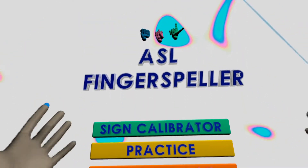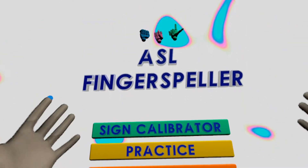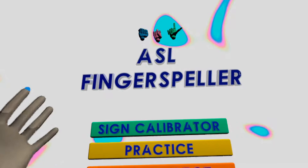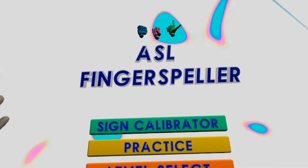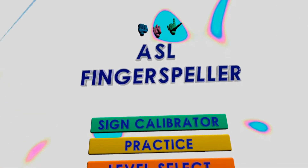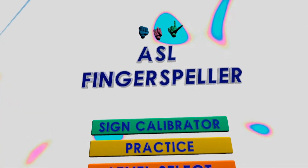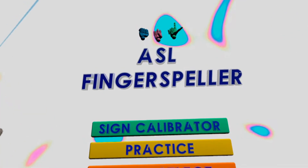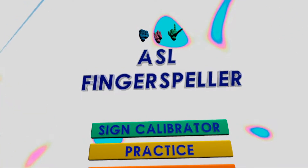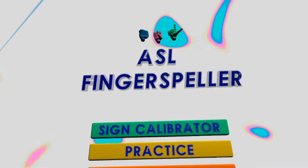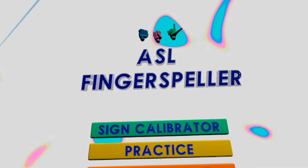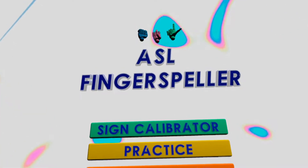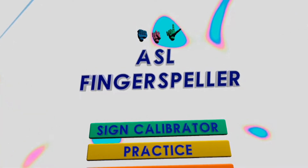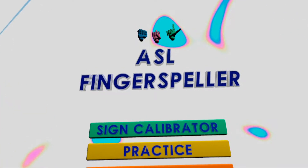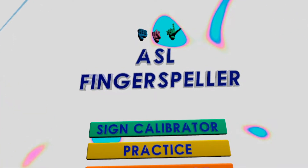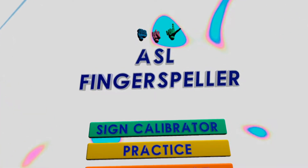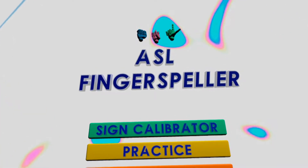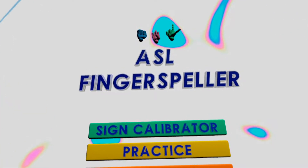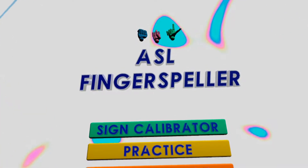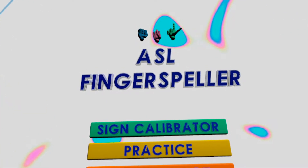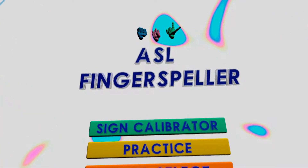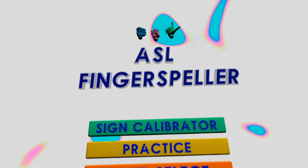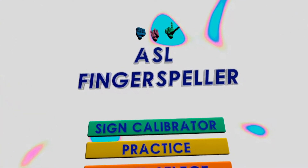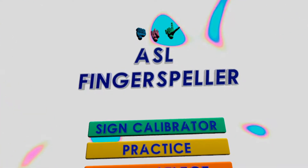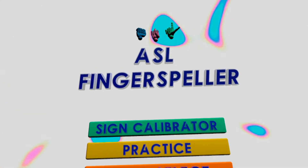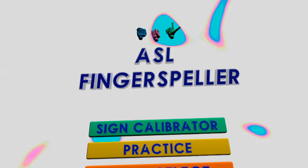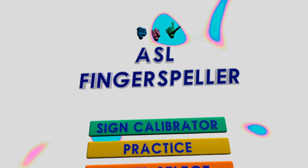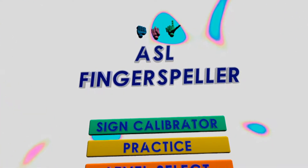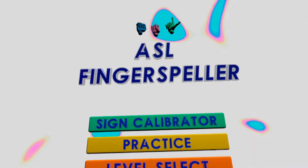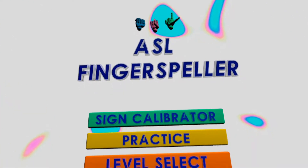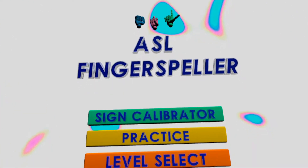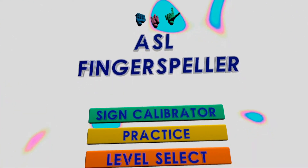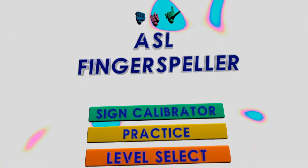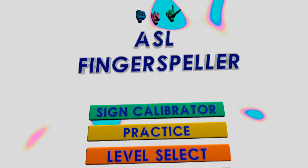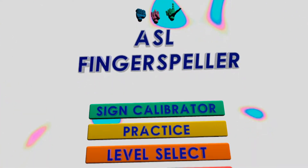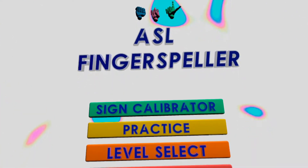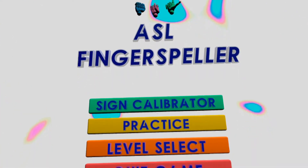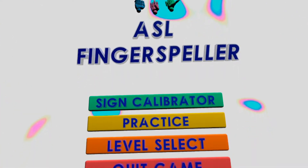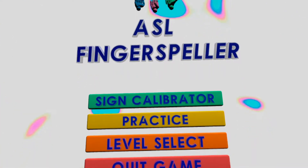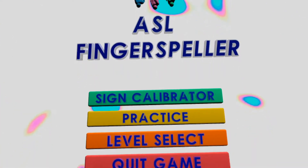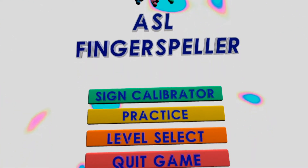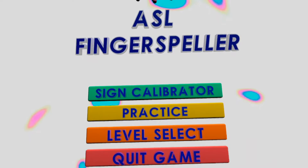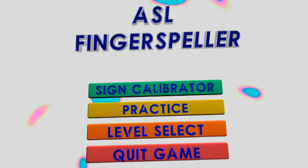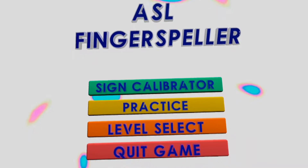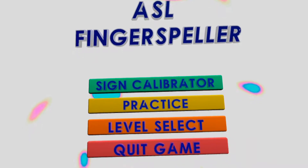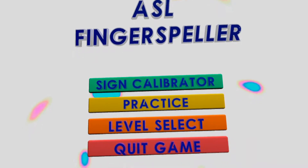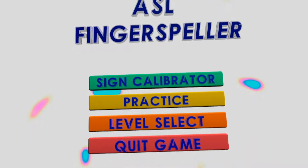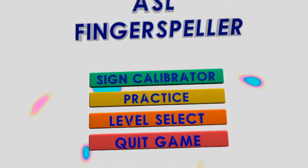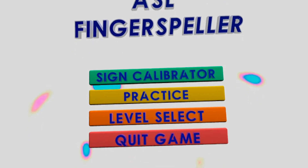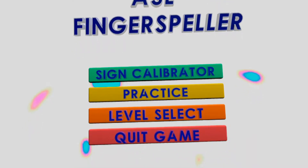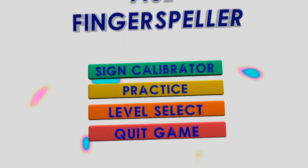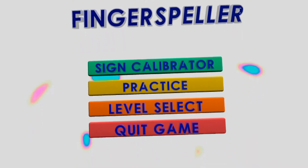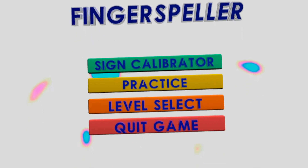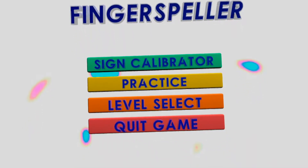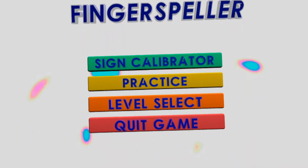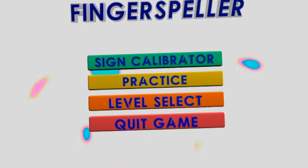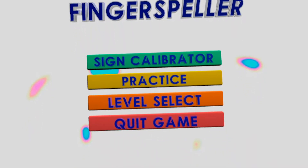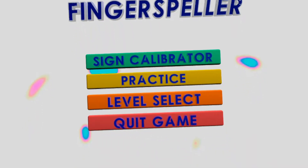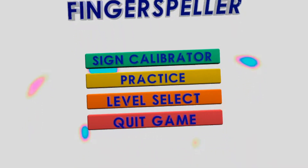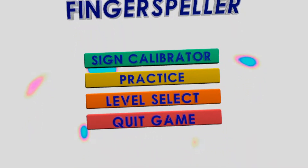sign language. And to be kept up to date on the developments and updates of this game and many others for the Quest, make sure you hit that subscribe button to